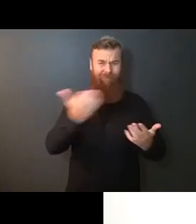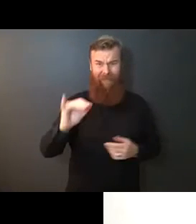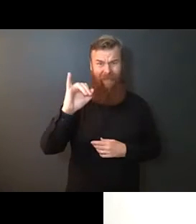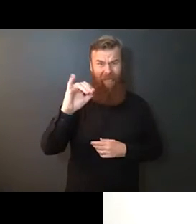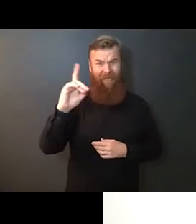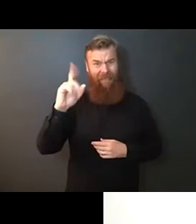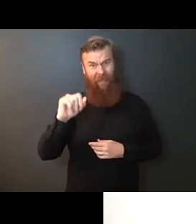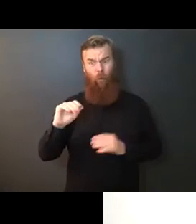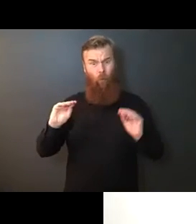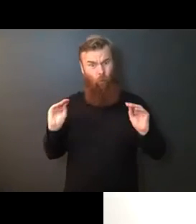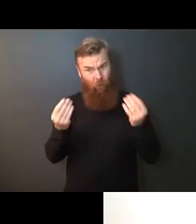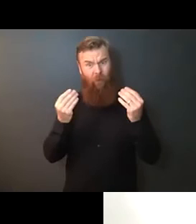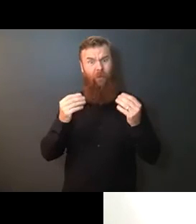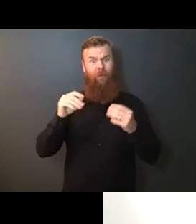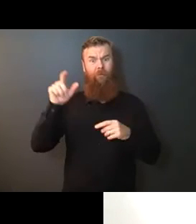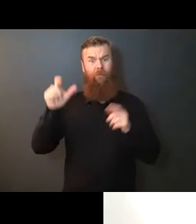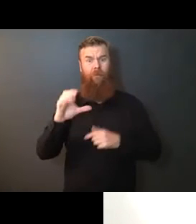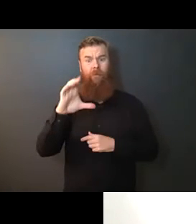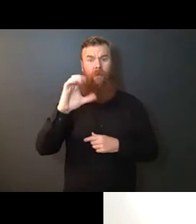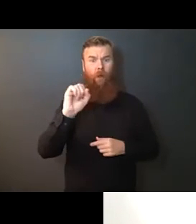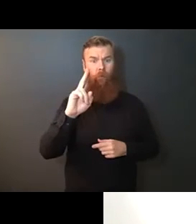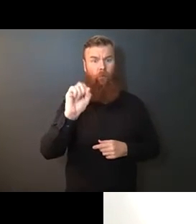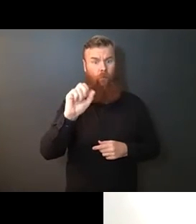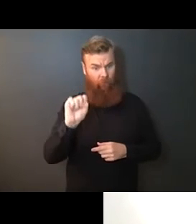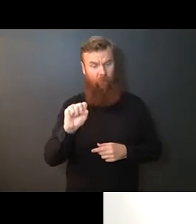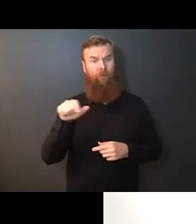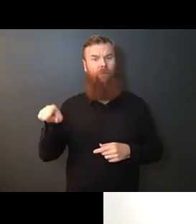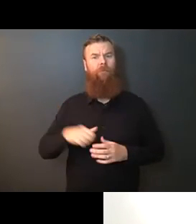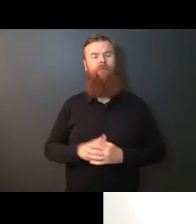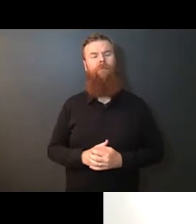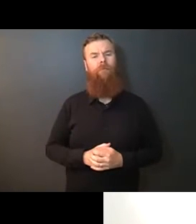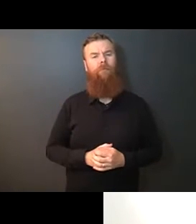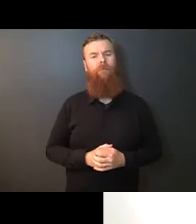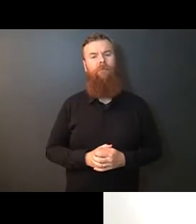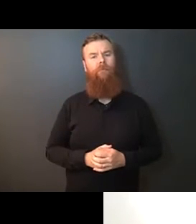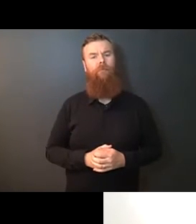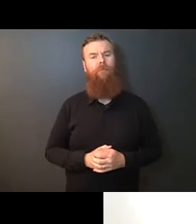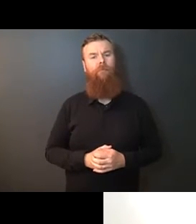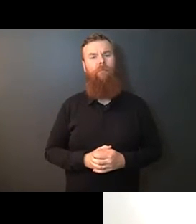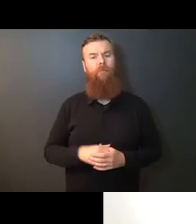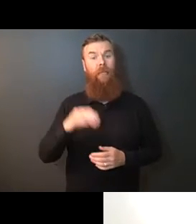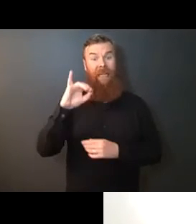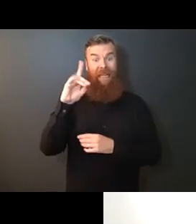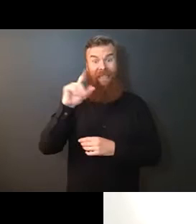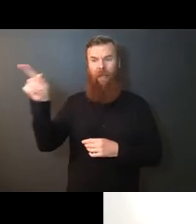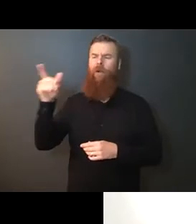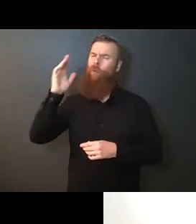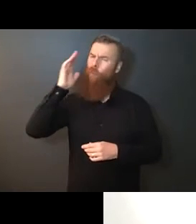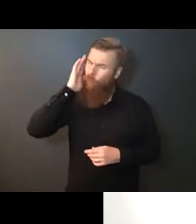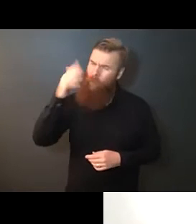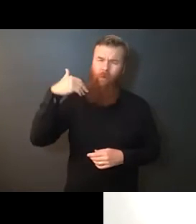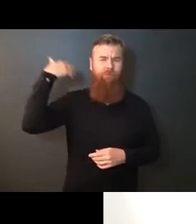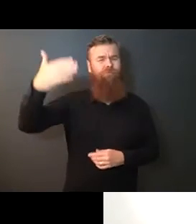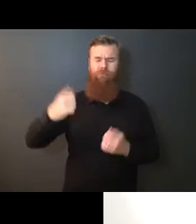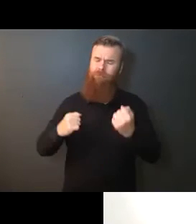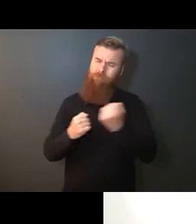again, IDA will remain always behind and supportive of this initiative, not